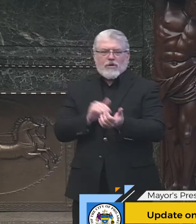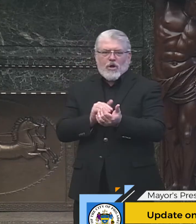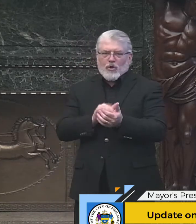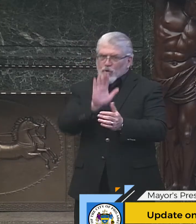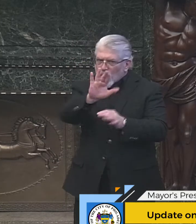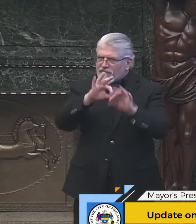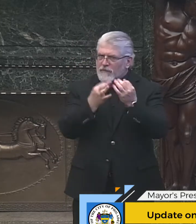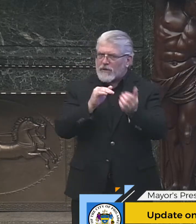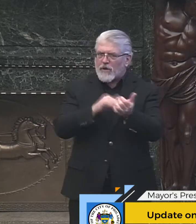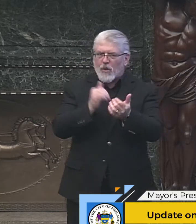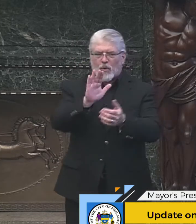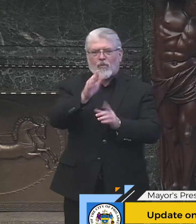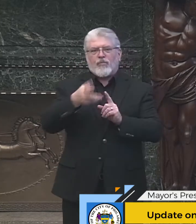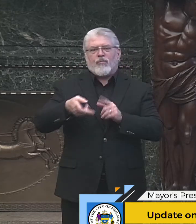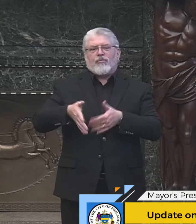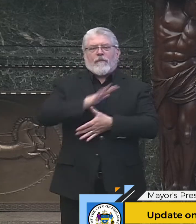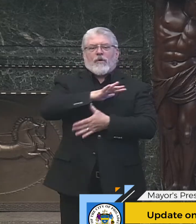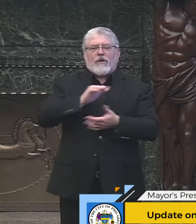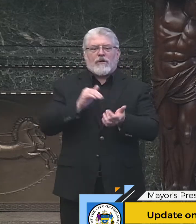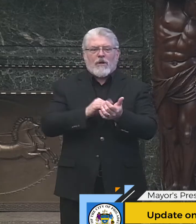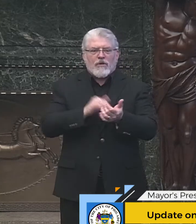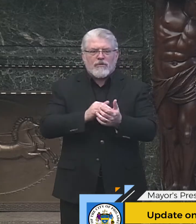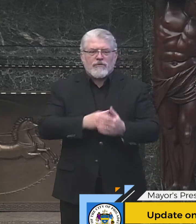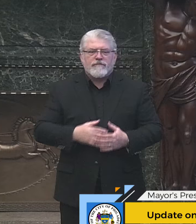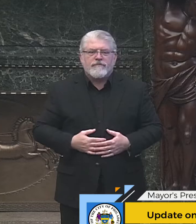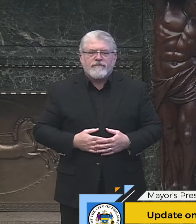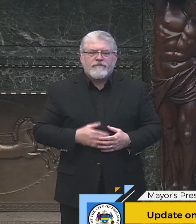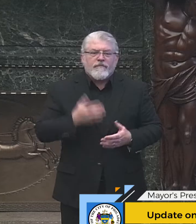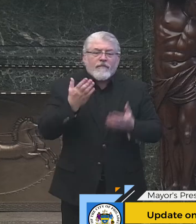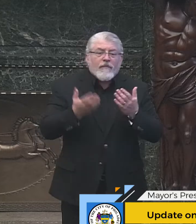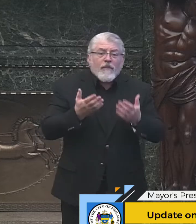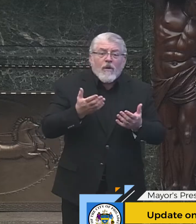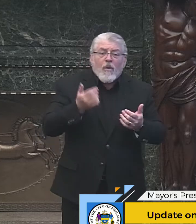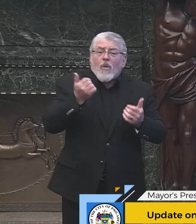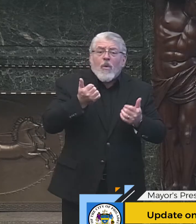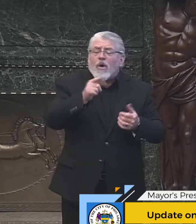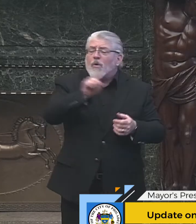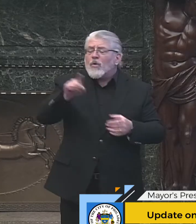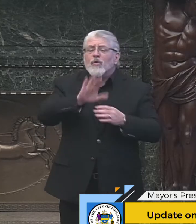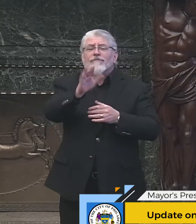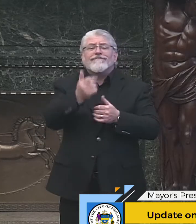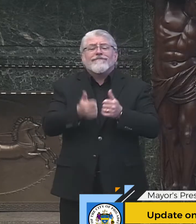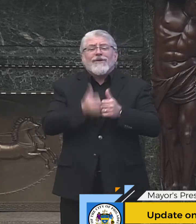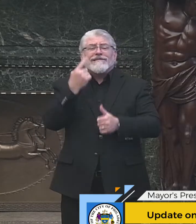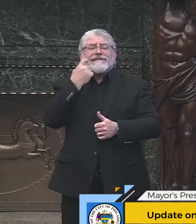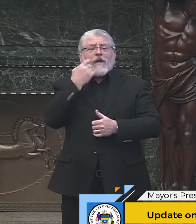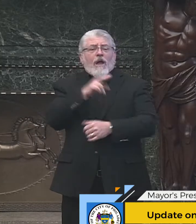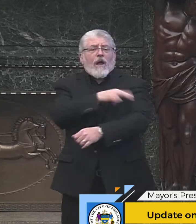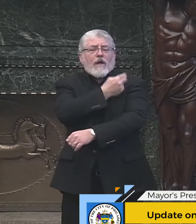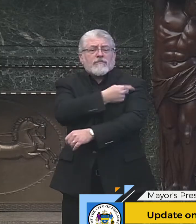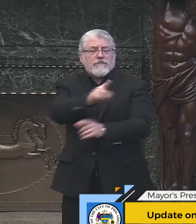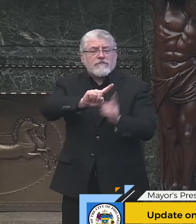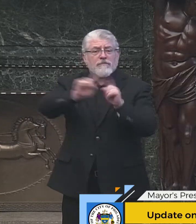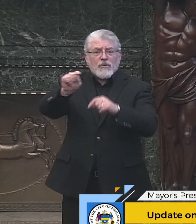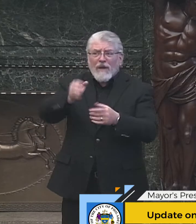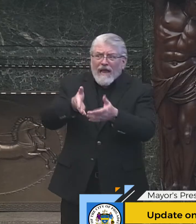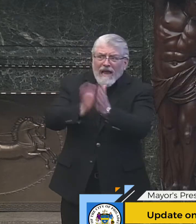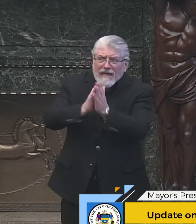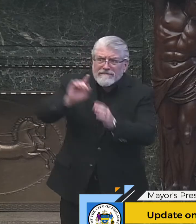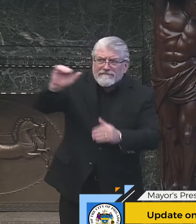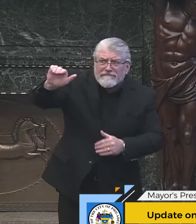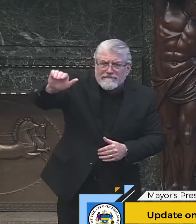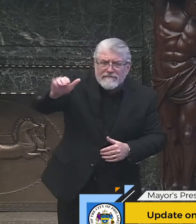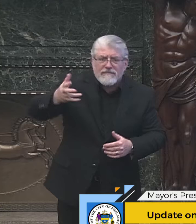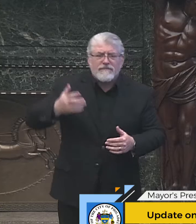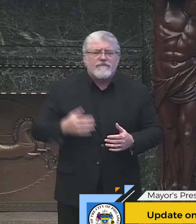went to the emergency room in the past. All have set up mechanisms where you can speak to a provider in advance and find out whether a test